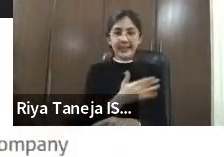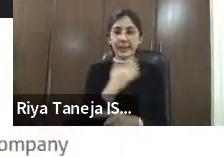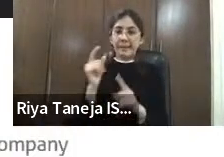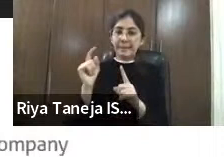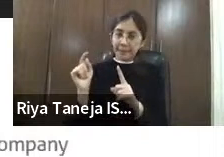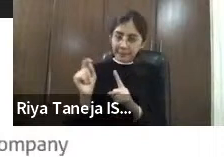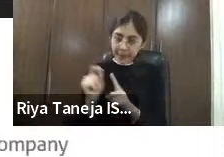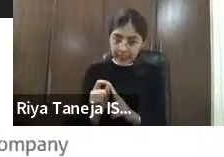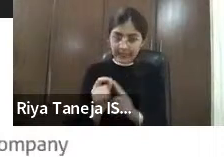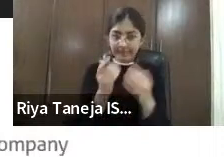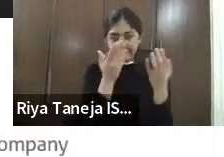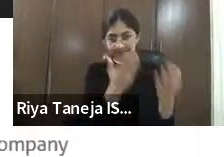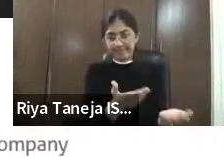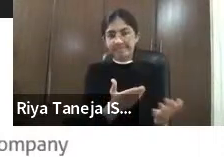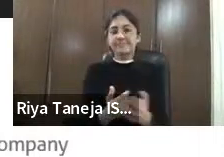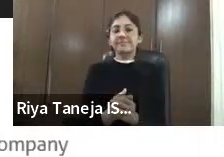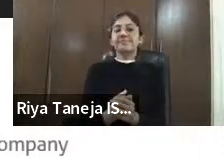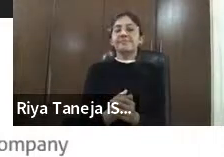Inclusion Consultant.